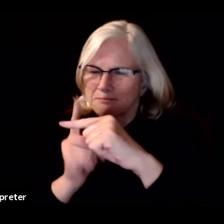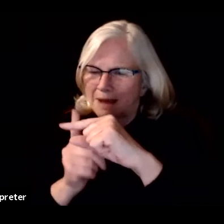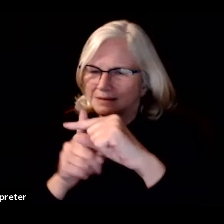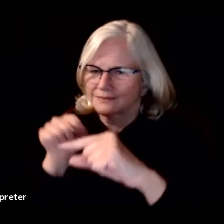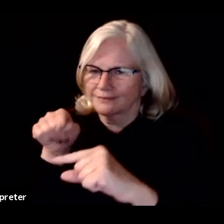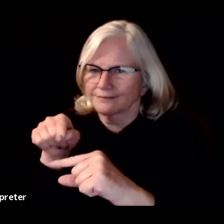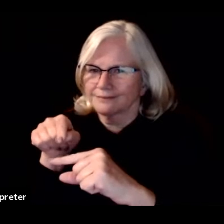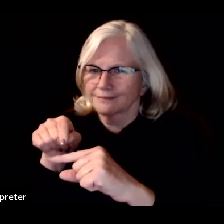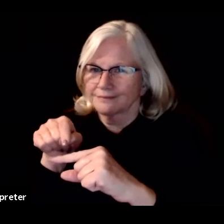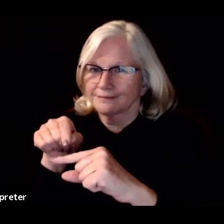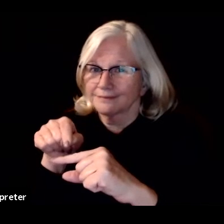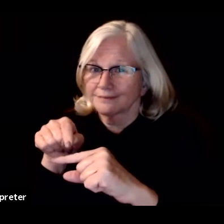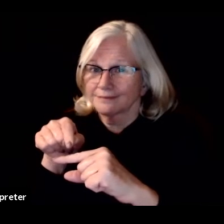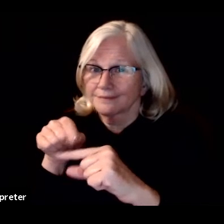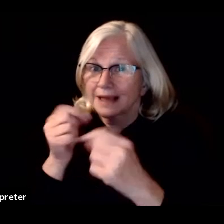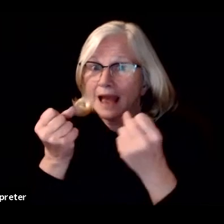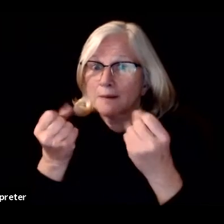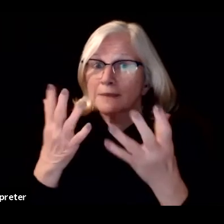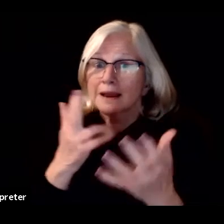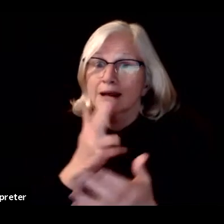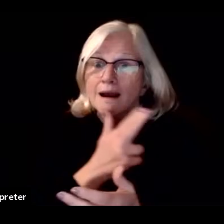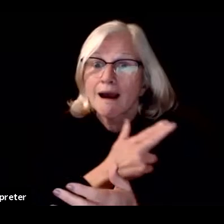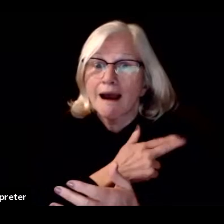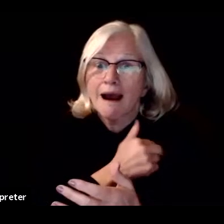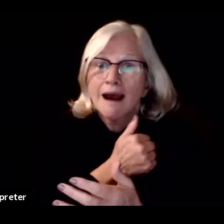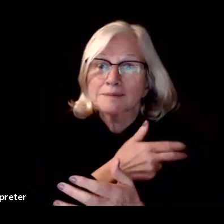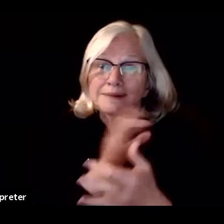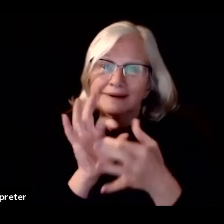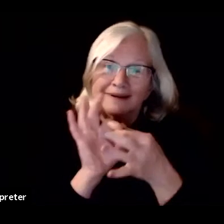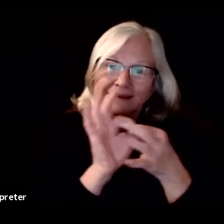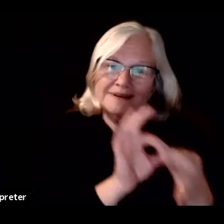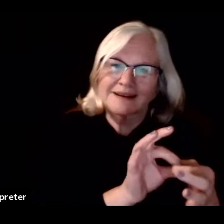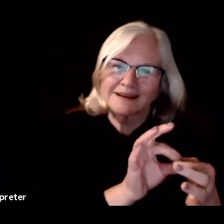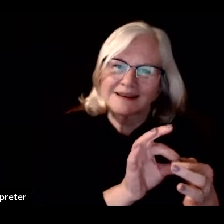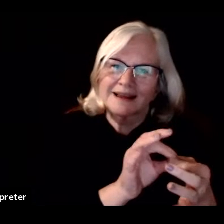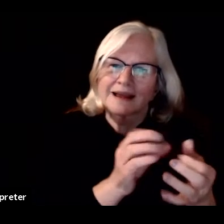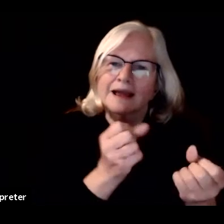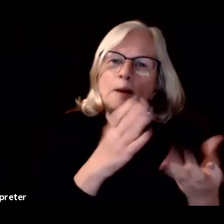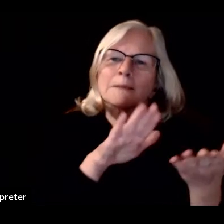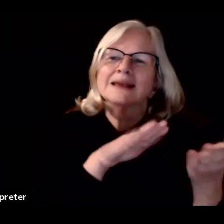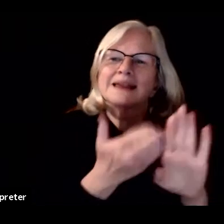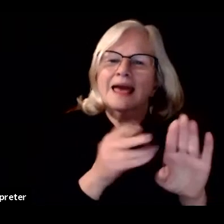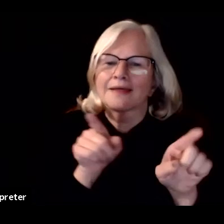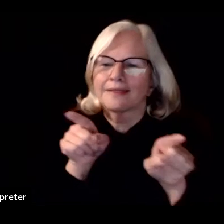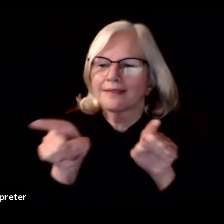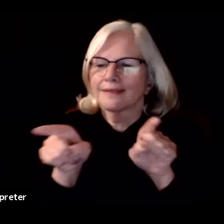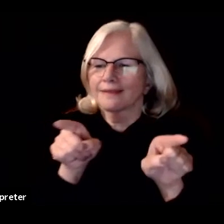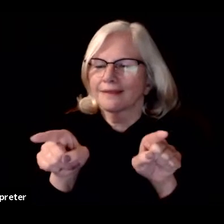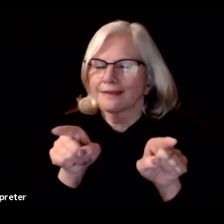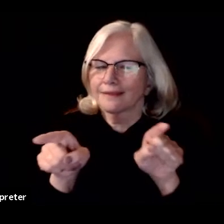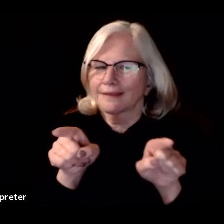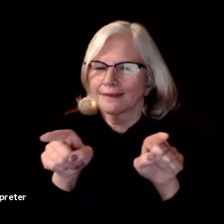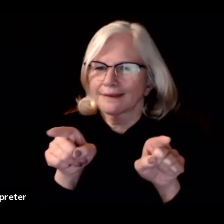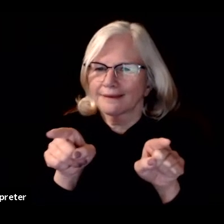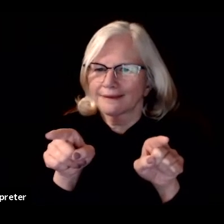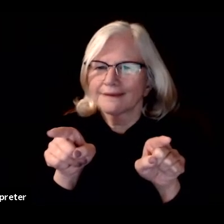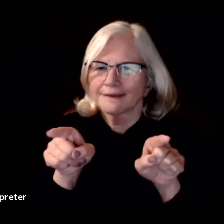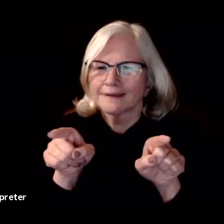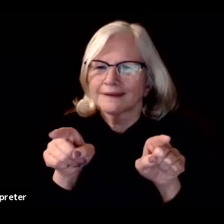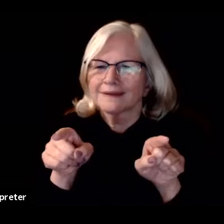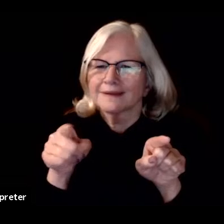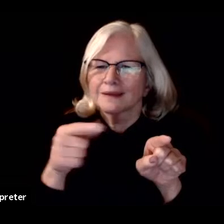we're concerned about capacity in a lot of different contexts. We absolutely acknowledge that these numbers